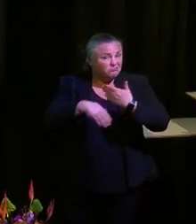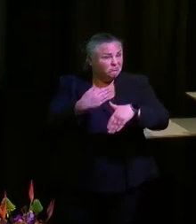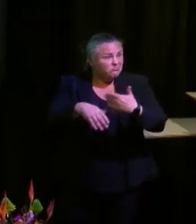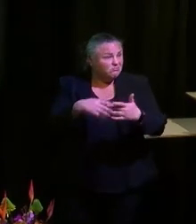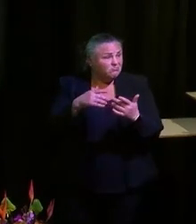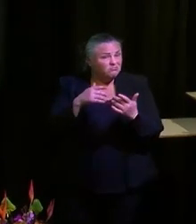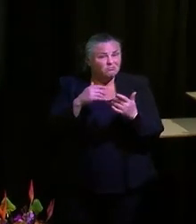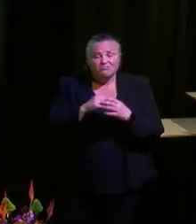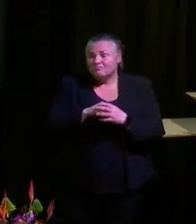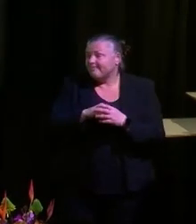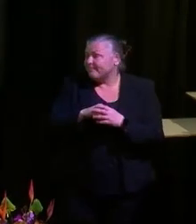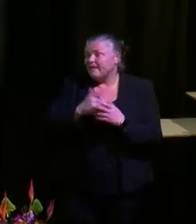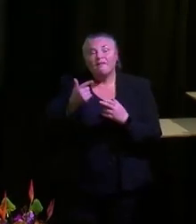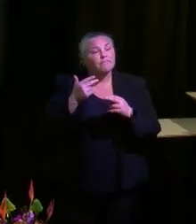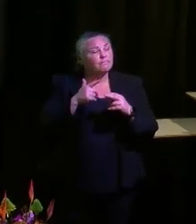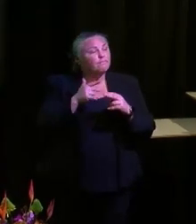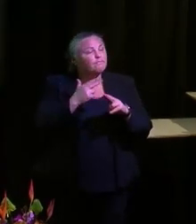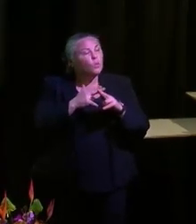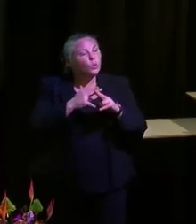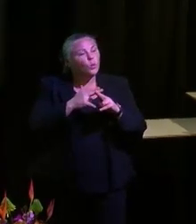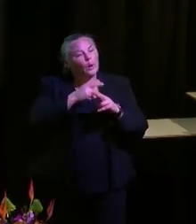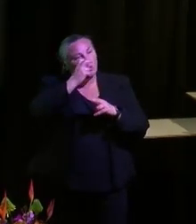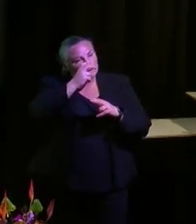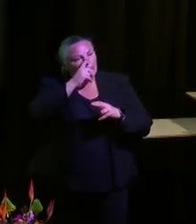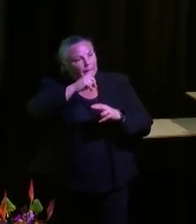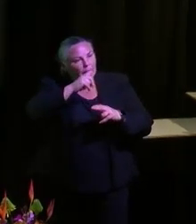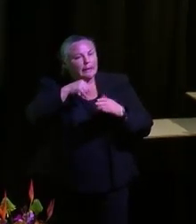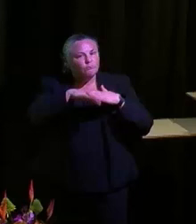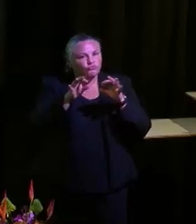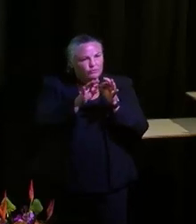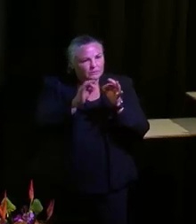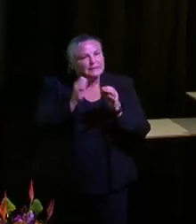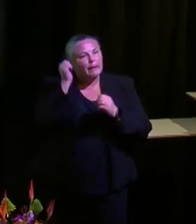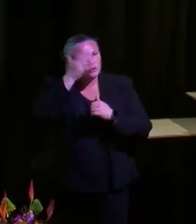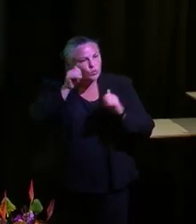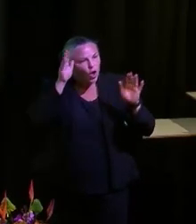for Indigenous people in Brisbane to go and,